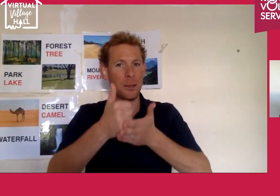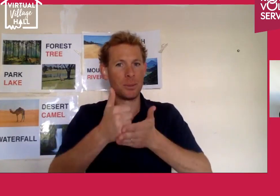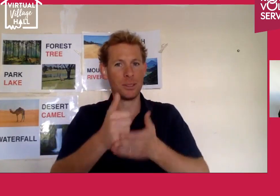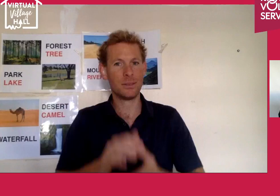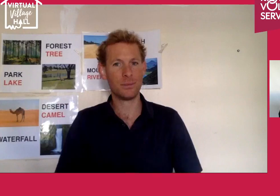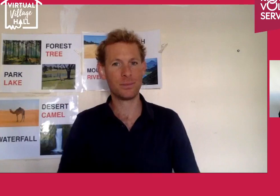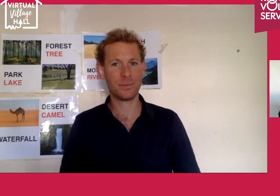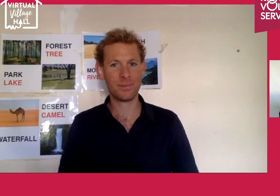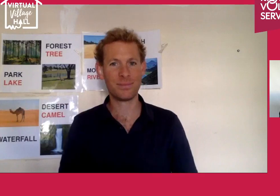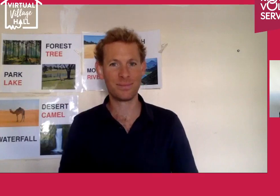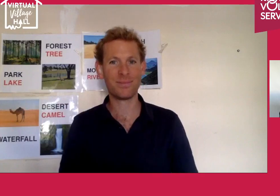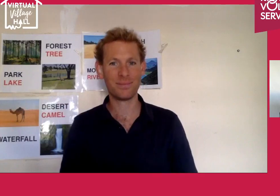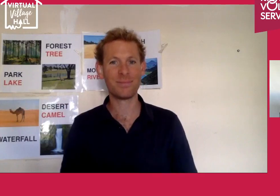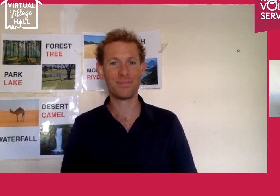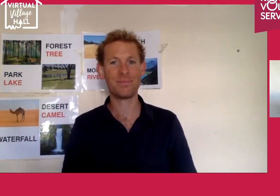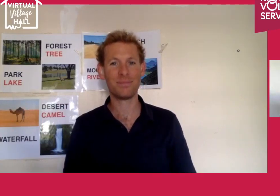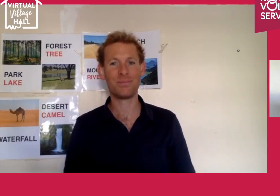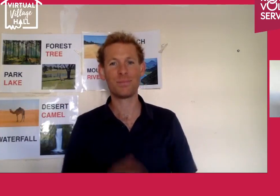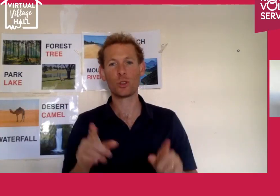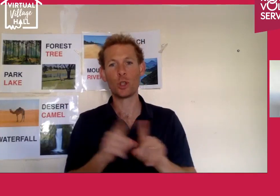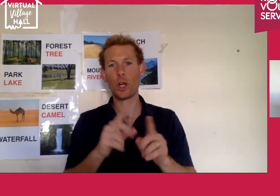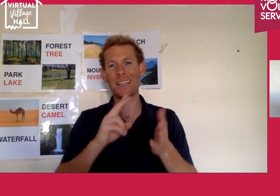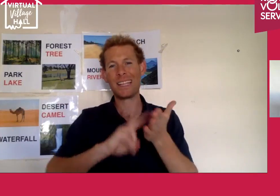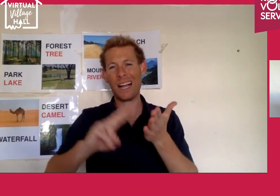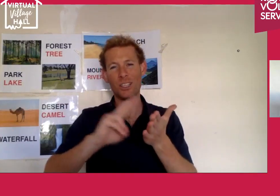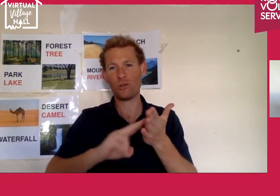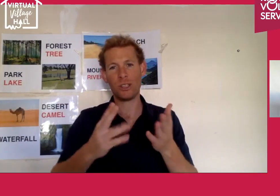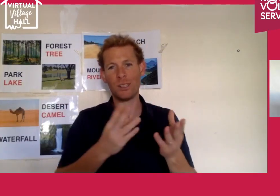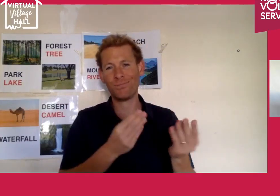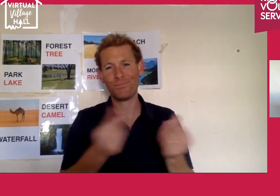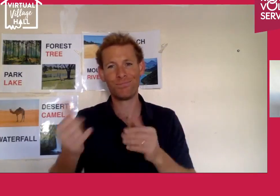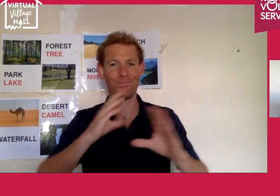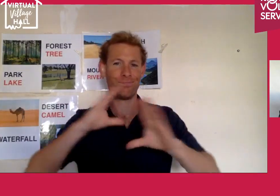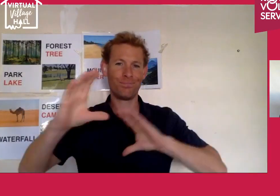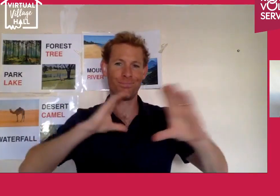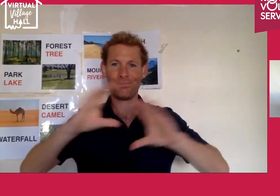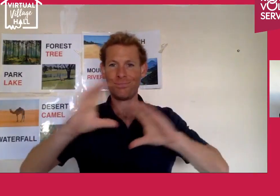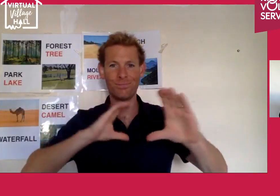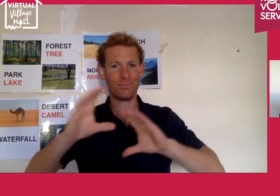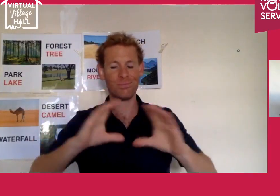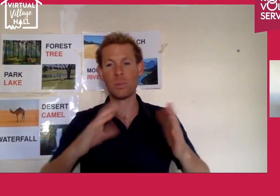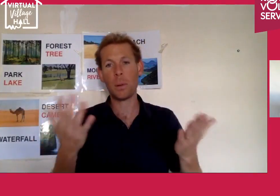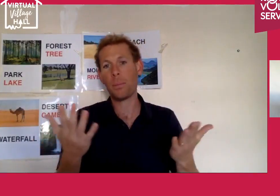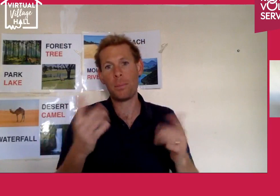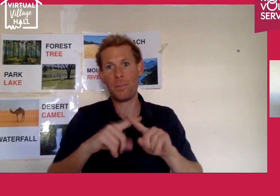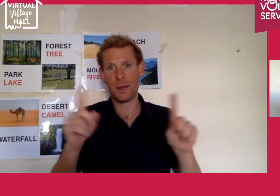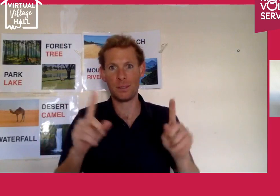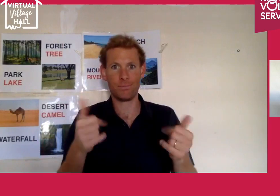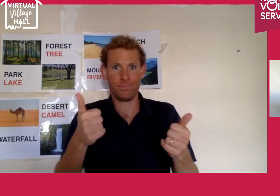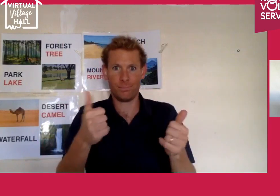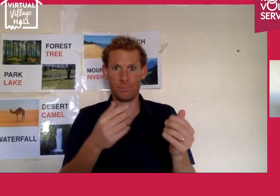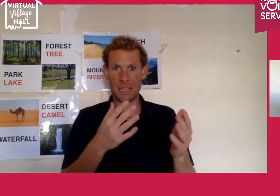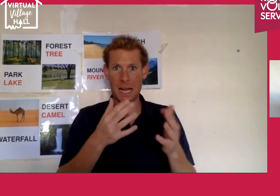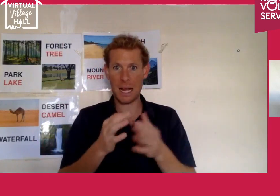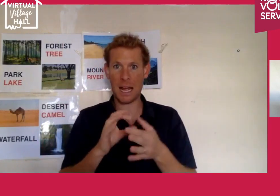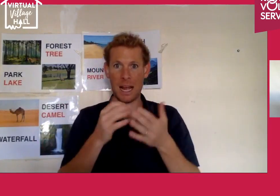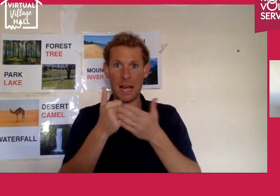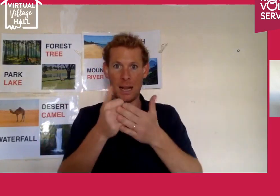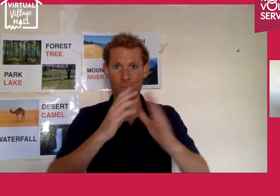little bit out of the ordinary. It's not that usual. It's not very natural. um, form of communication, but